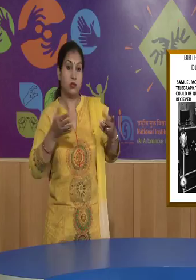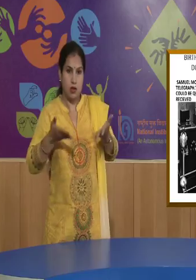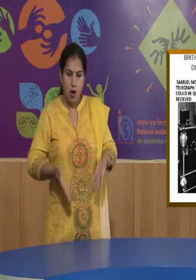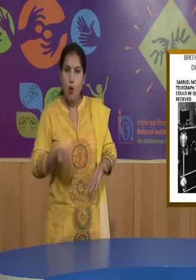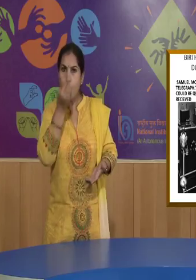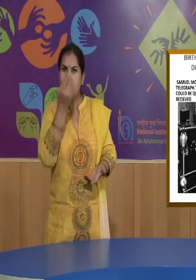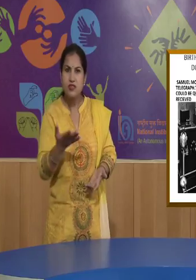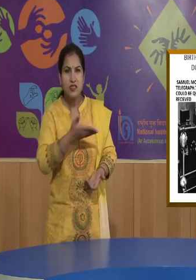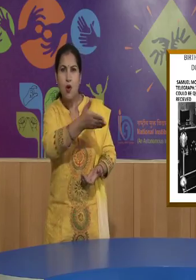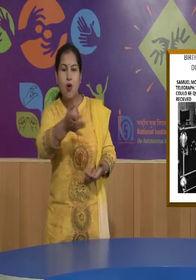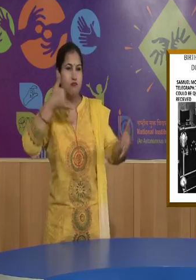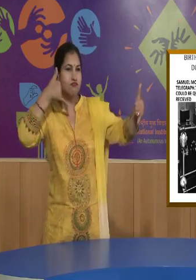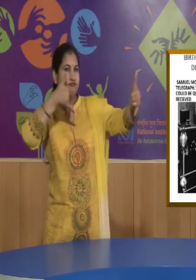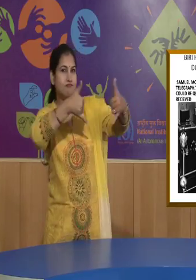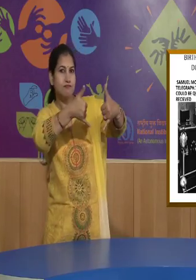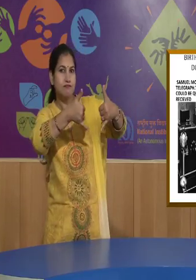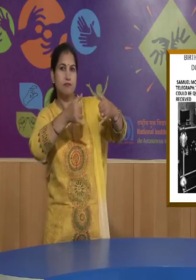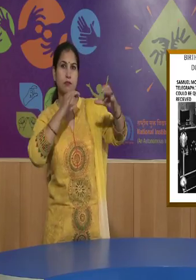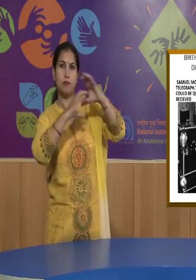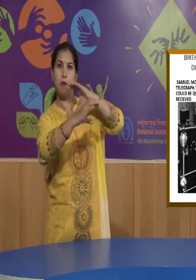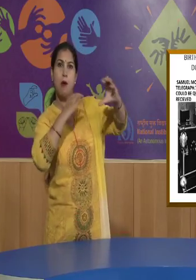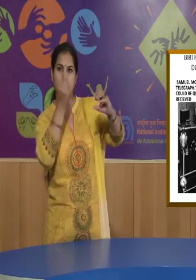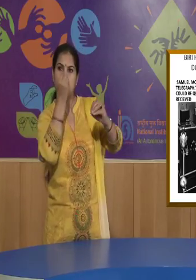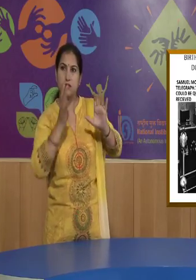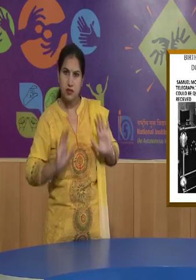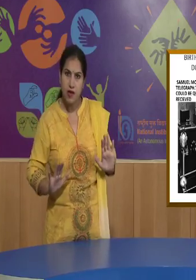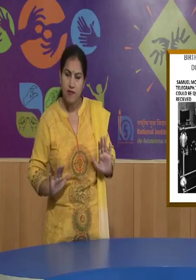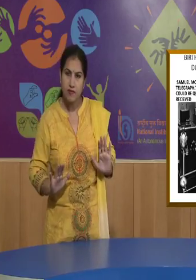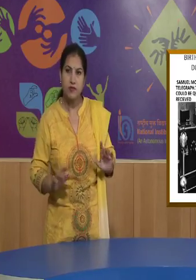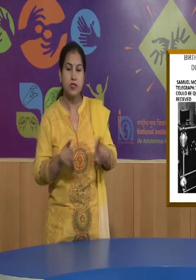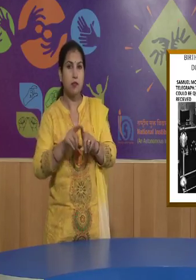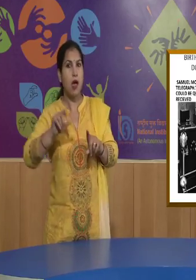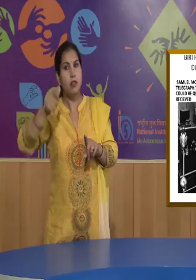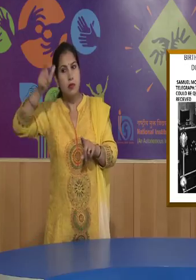people to communicate with others quickly.